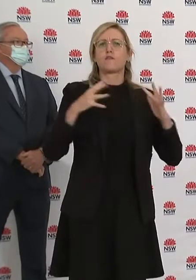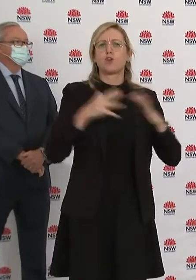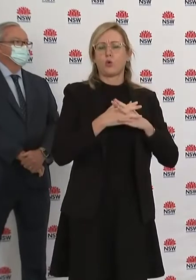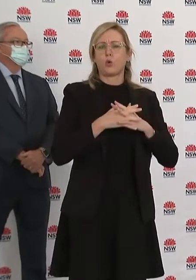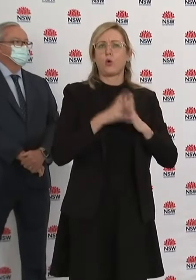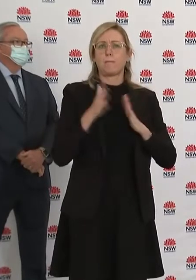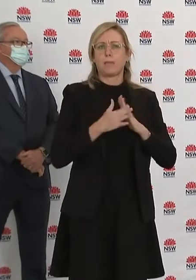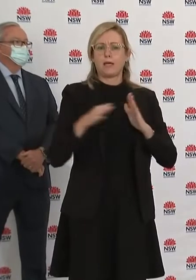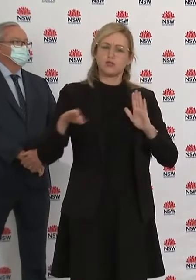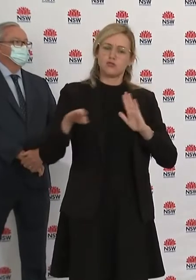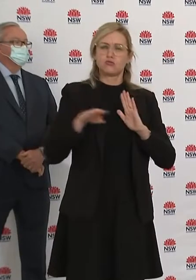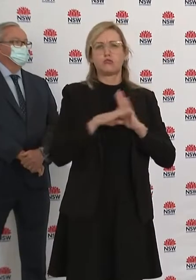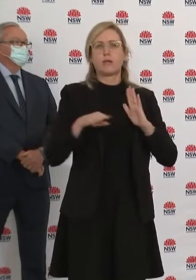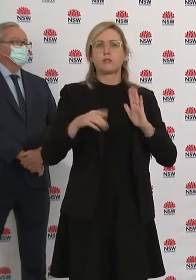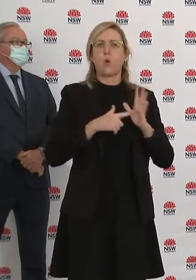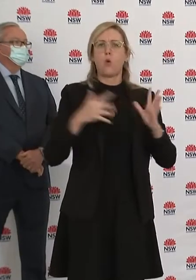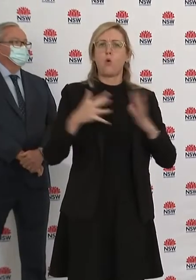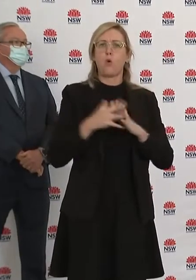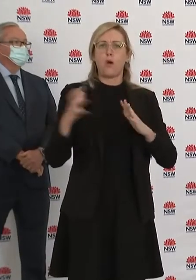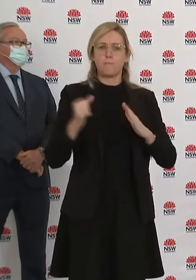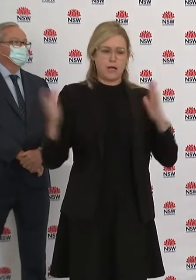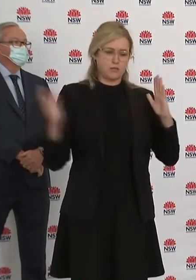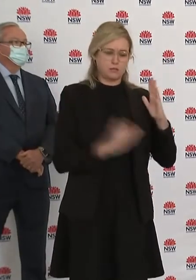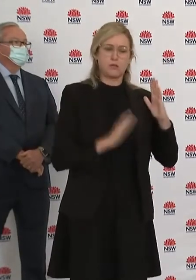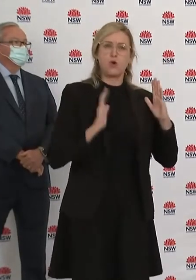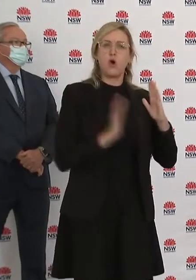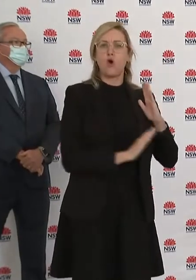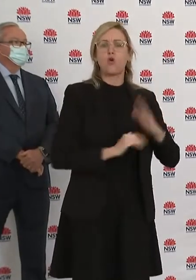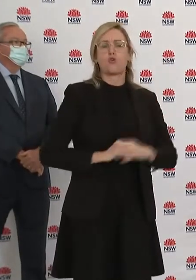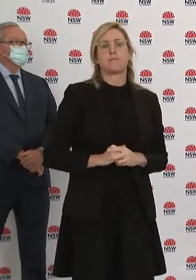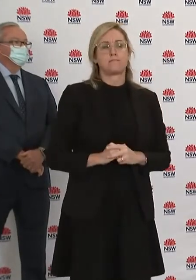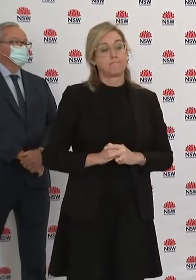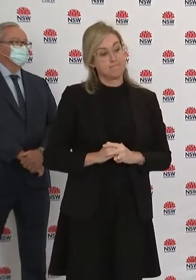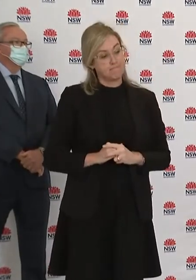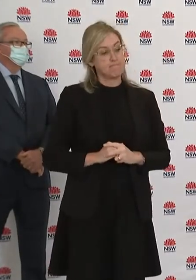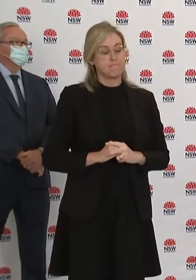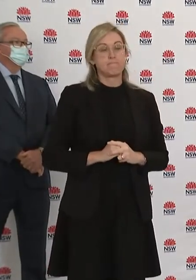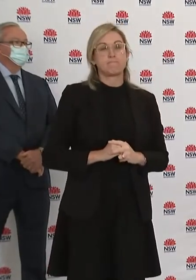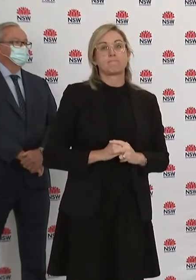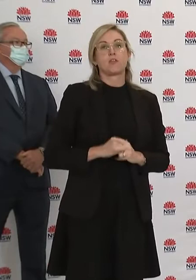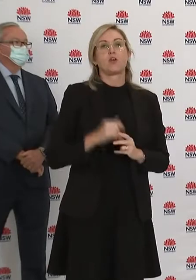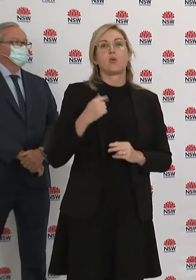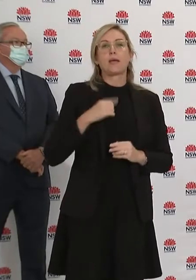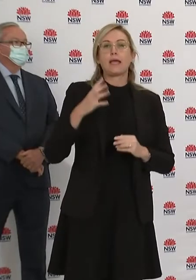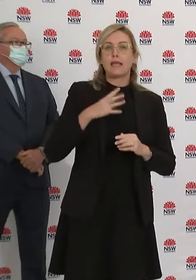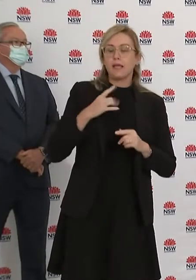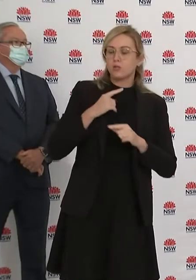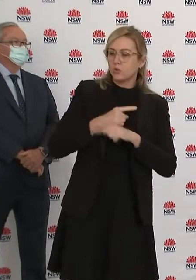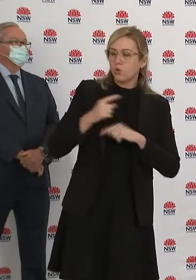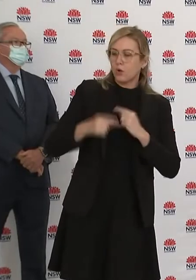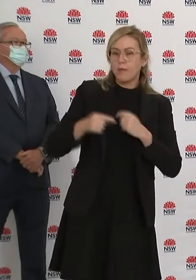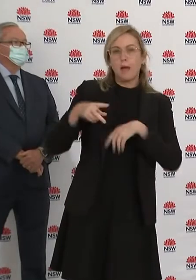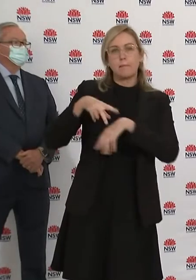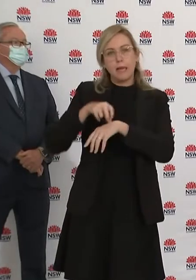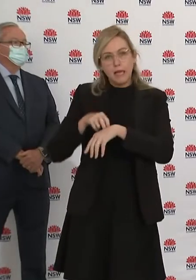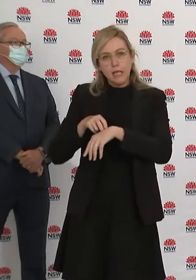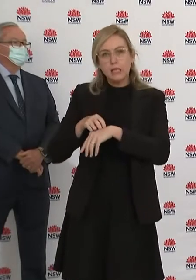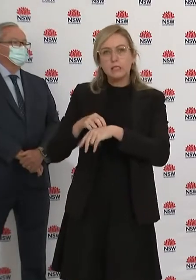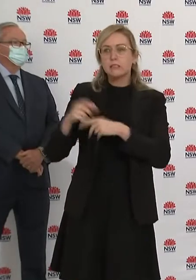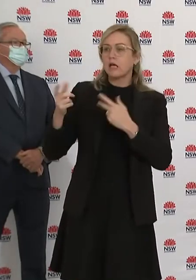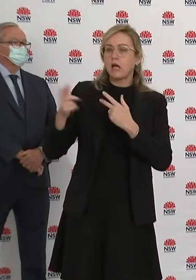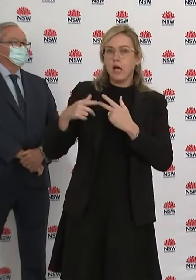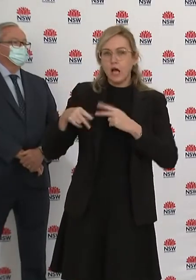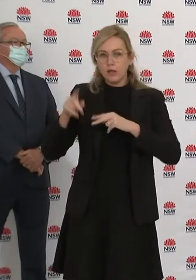not just from me, it's from where our mobility is happening, intelligence from police, what are the activities. We know a lot of workers in that area